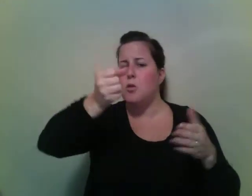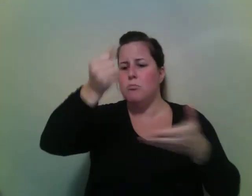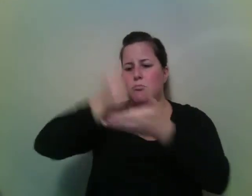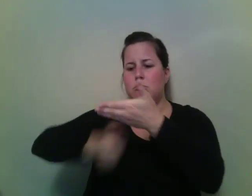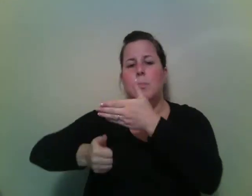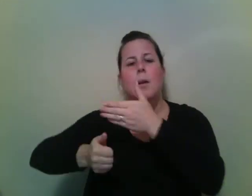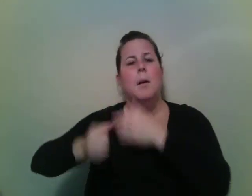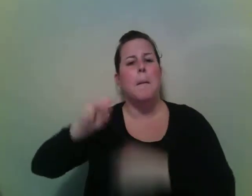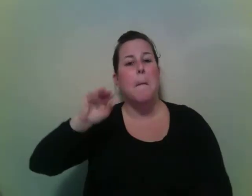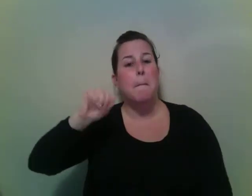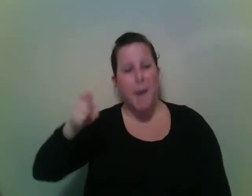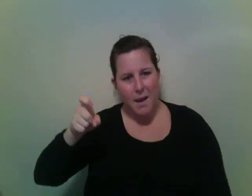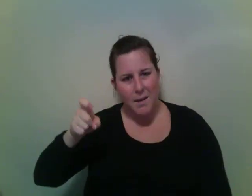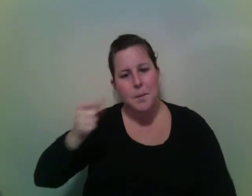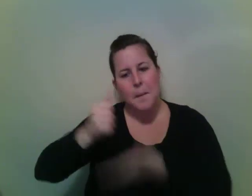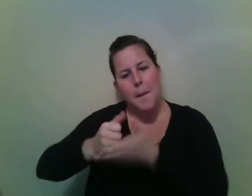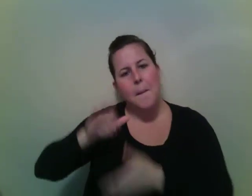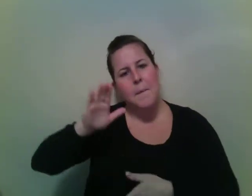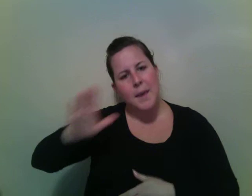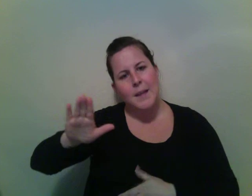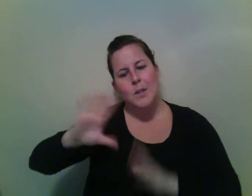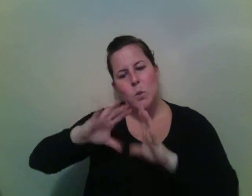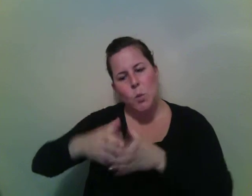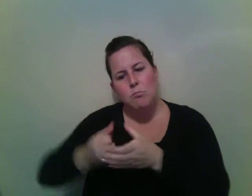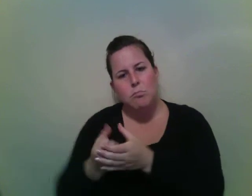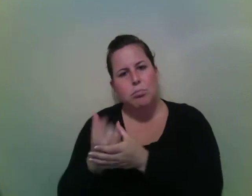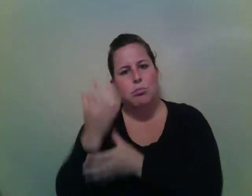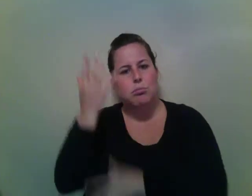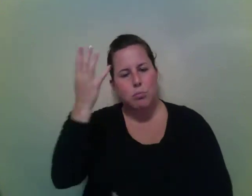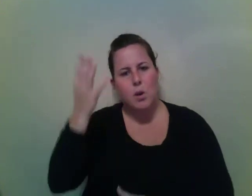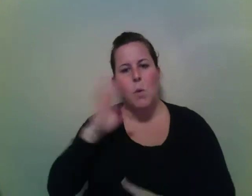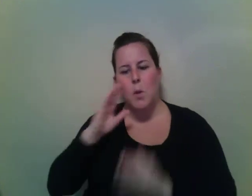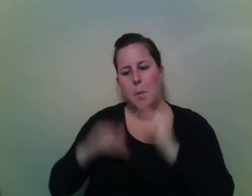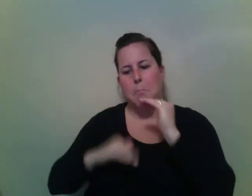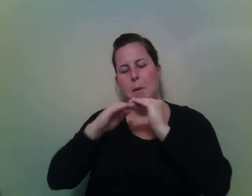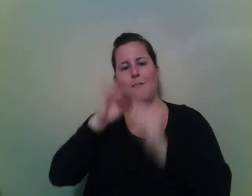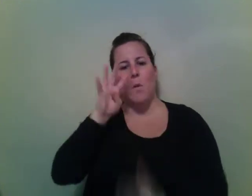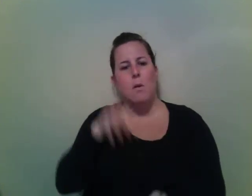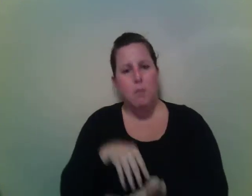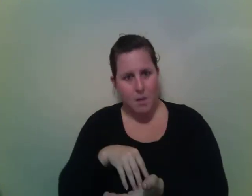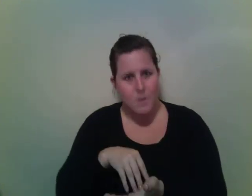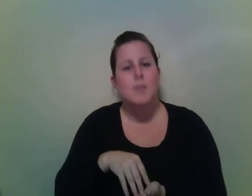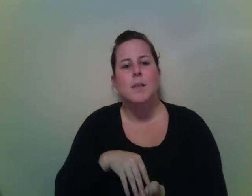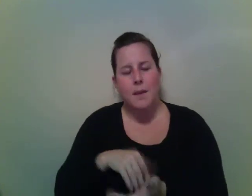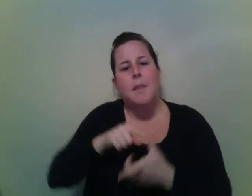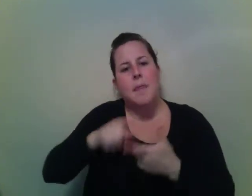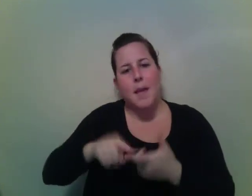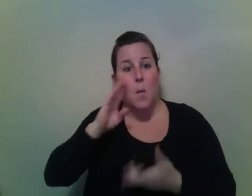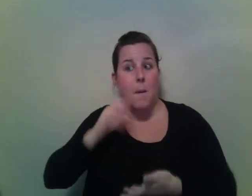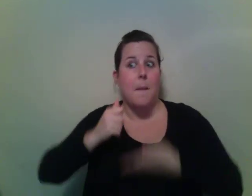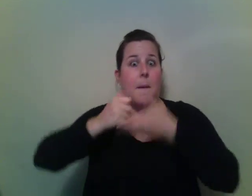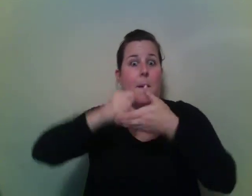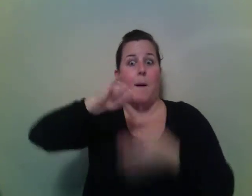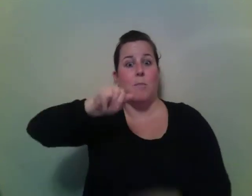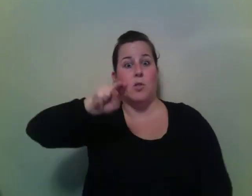his overall group volume, which would get the $4,000 qualification. And it would then help Jane reach the $10,000